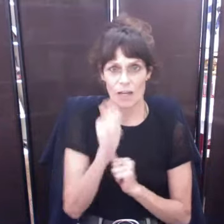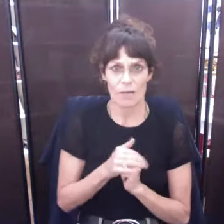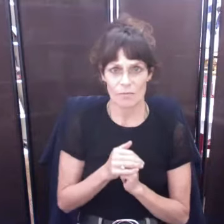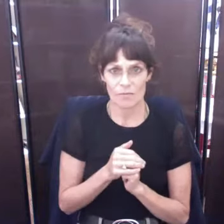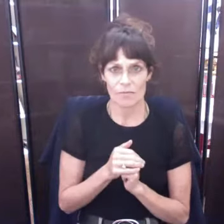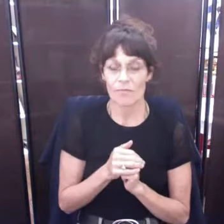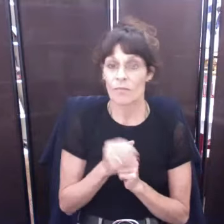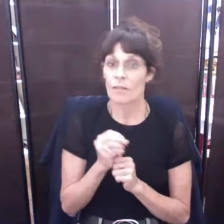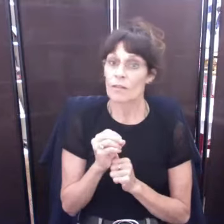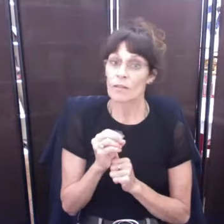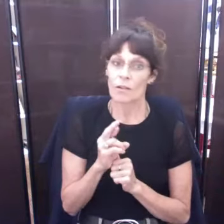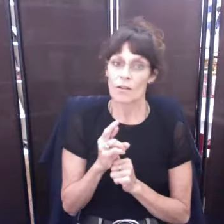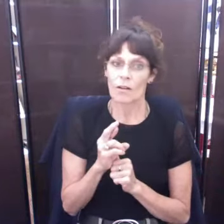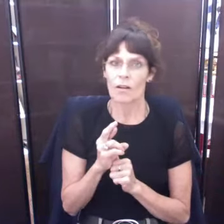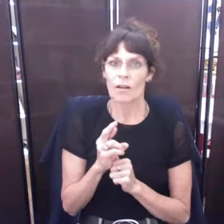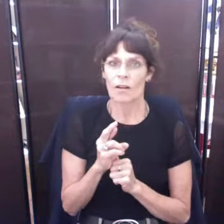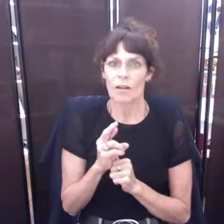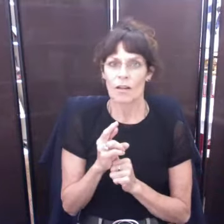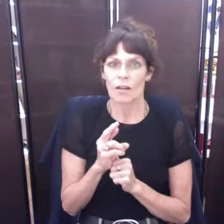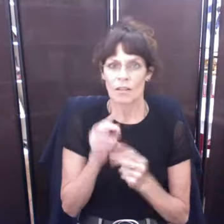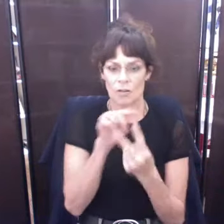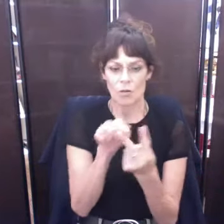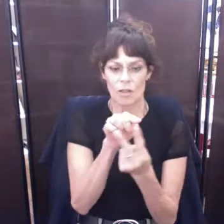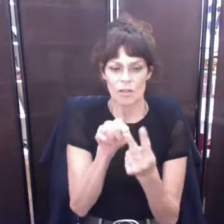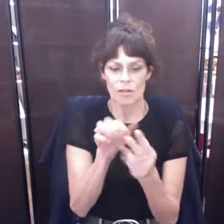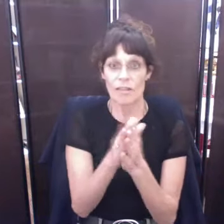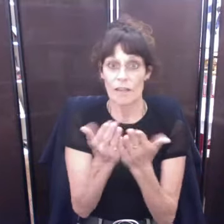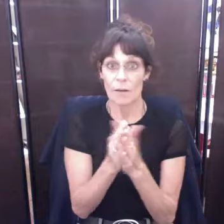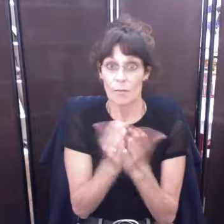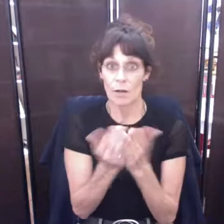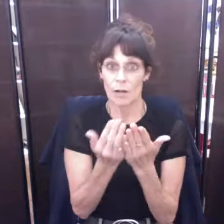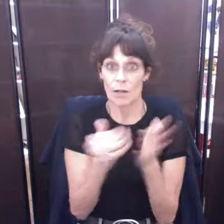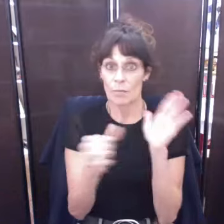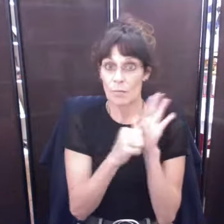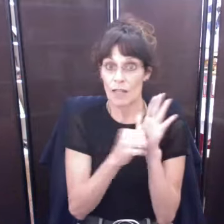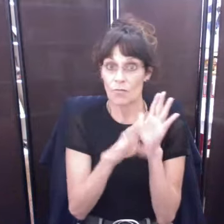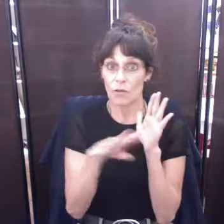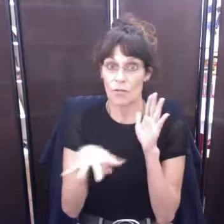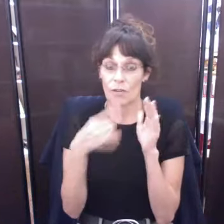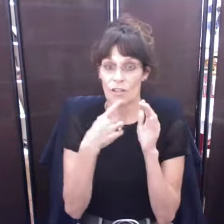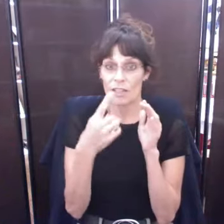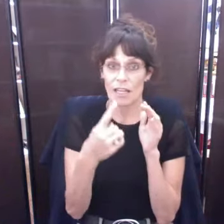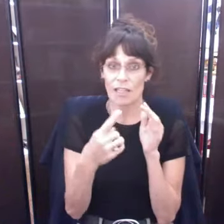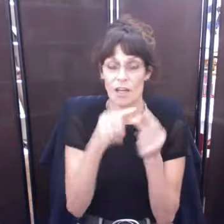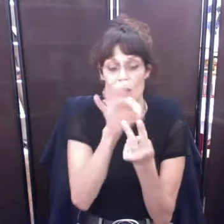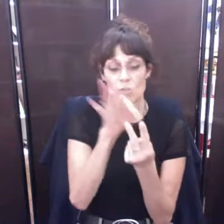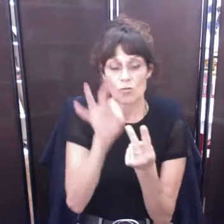Or let's go to the two alternatives in the book, right? On page 44, it says, I get two choices. I can either blot out